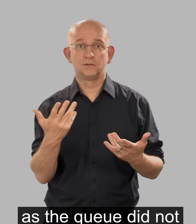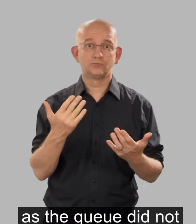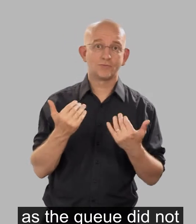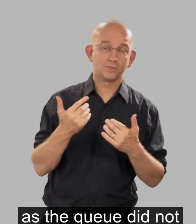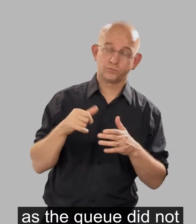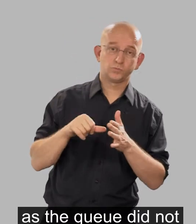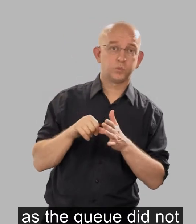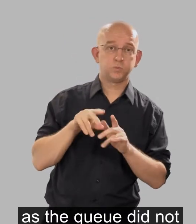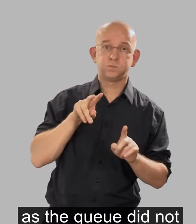the receptionists.